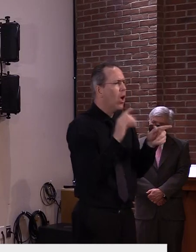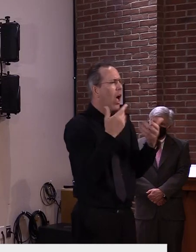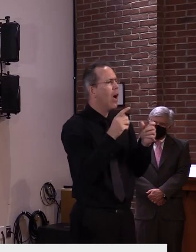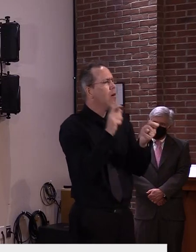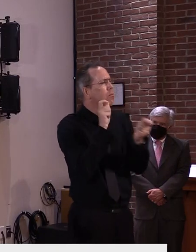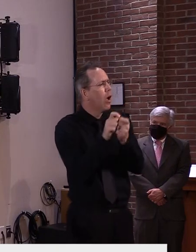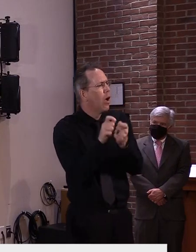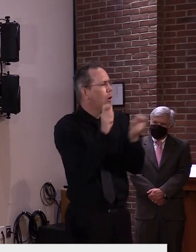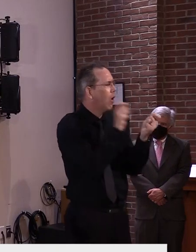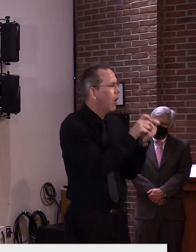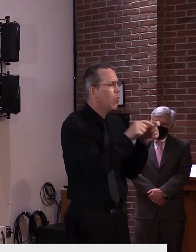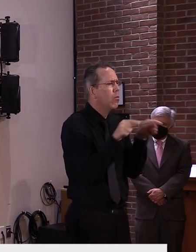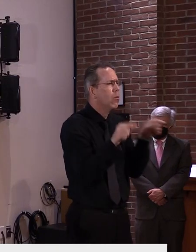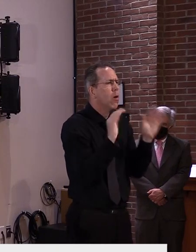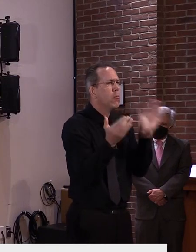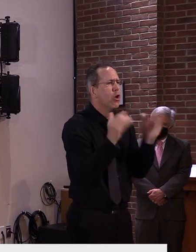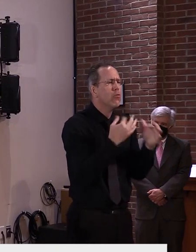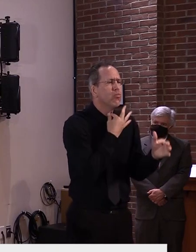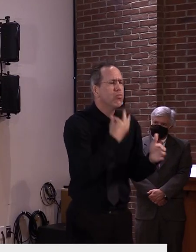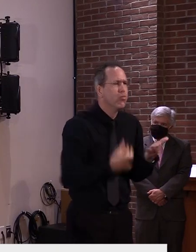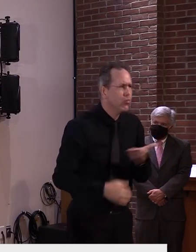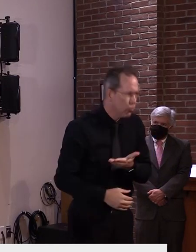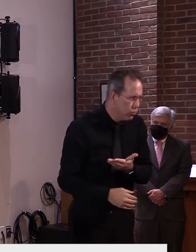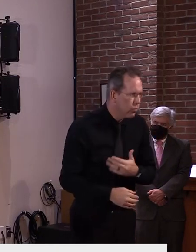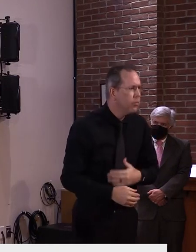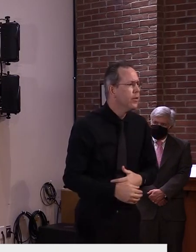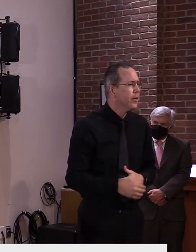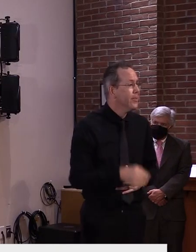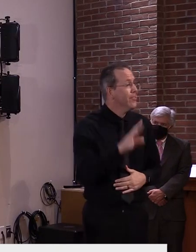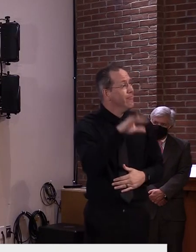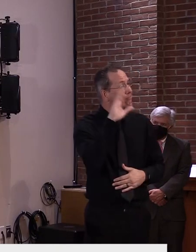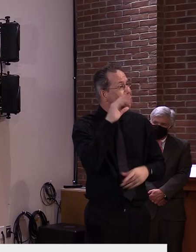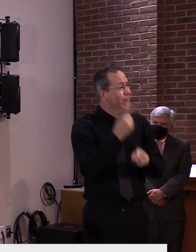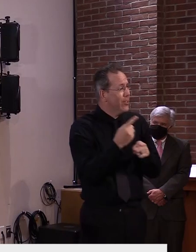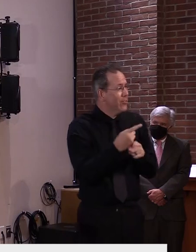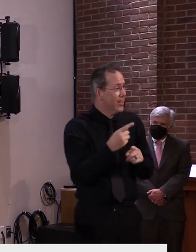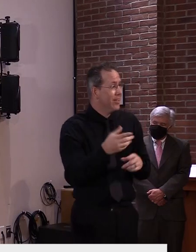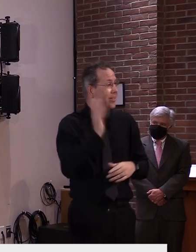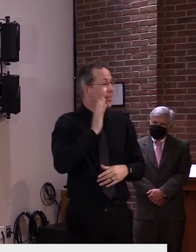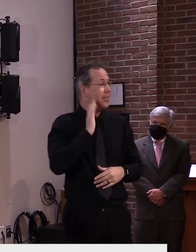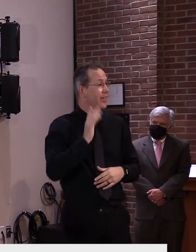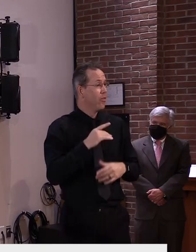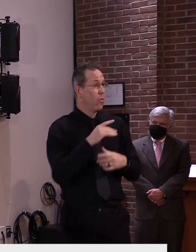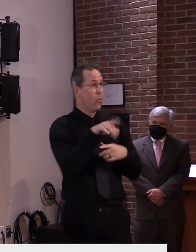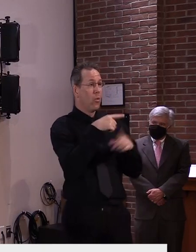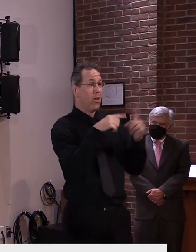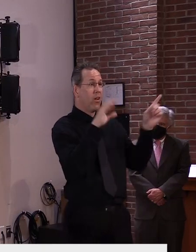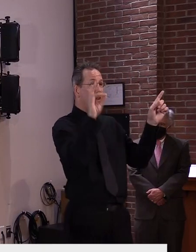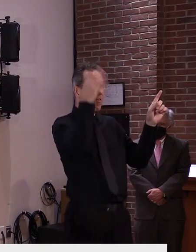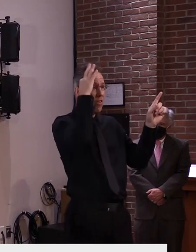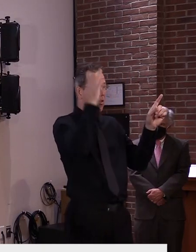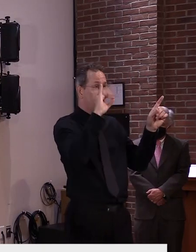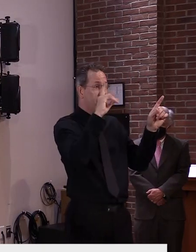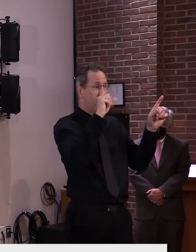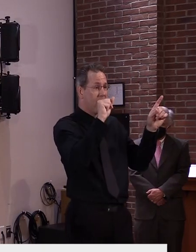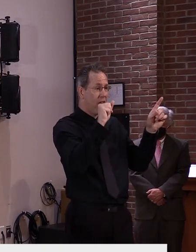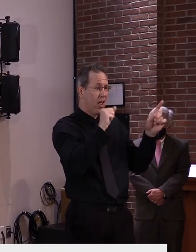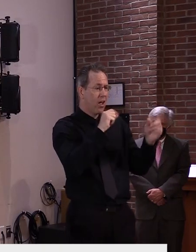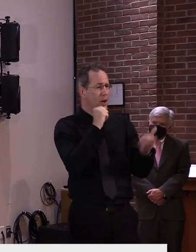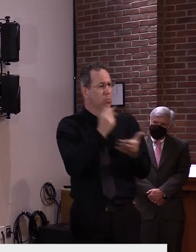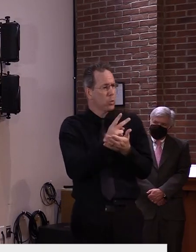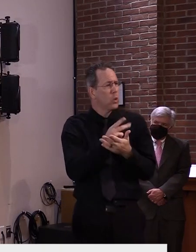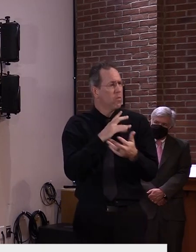false negative rate was at least, but probably much greater than 7%, and possibly in